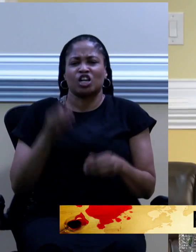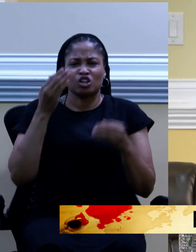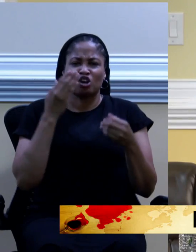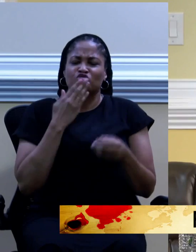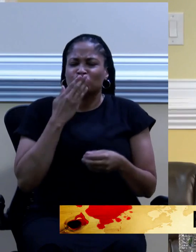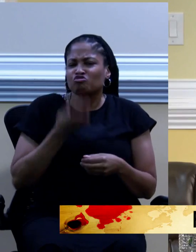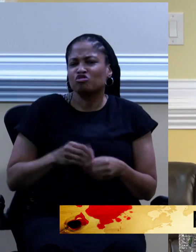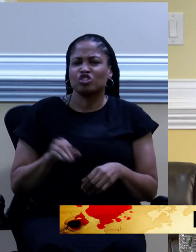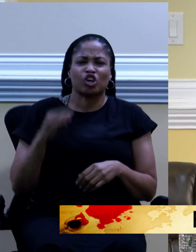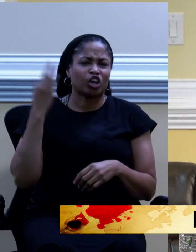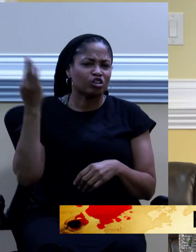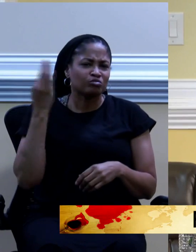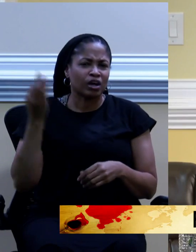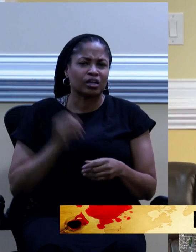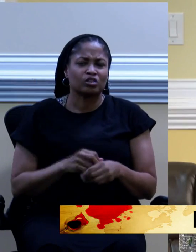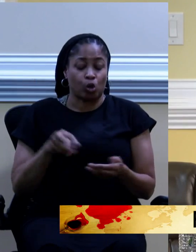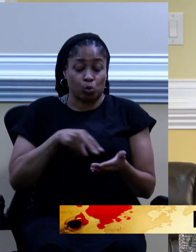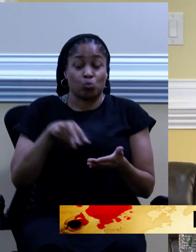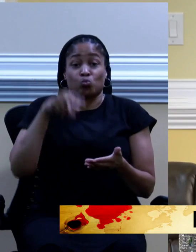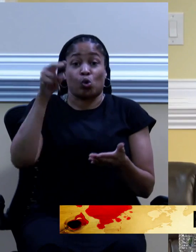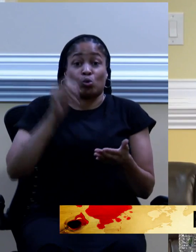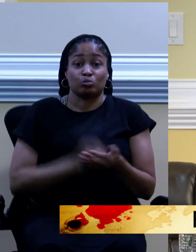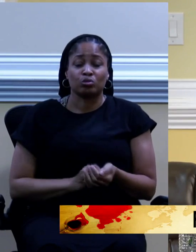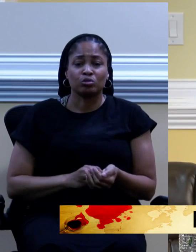morning. Let's take a quick look at that.